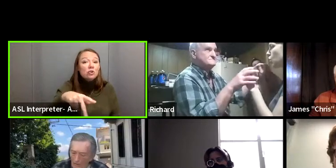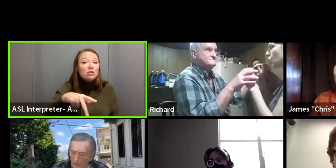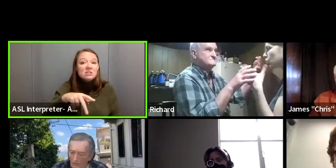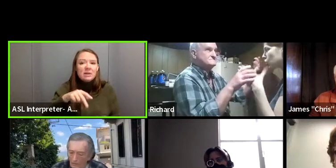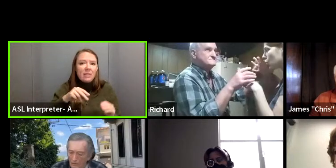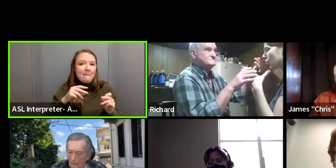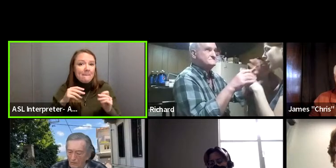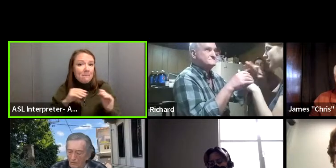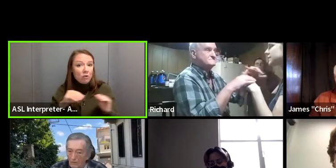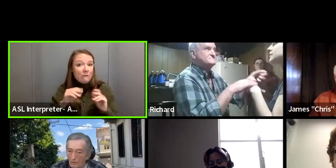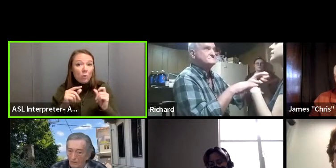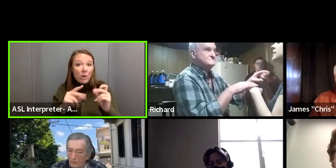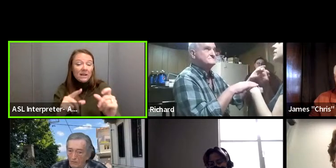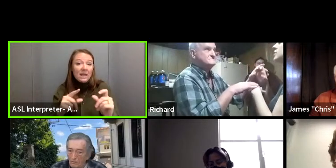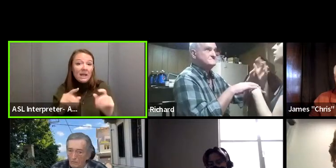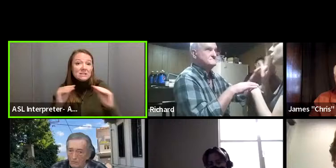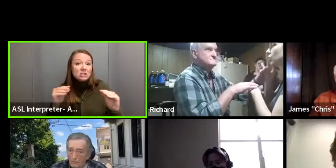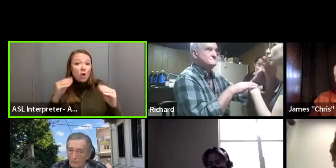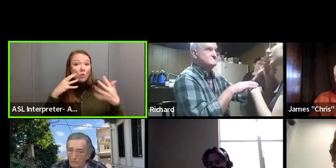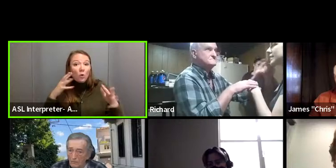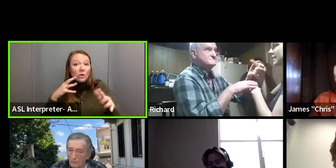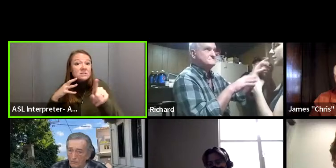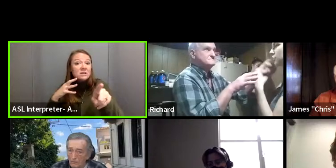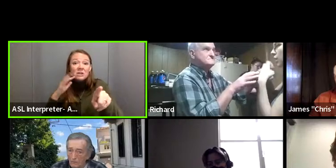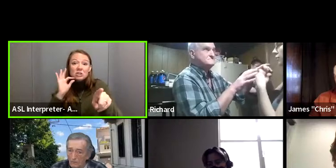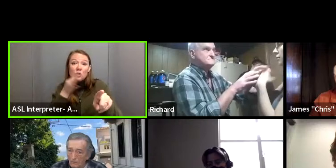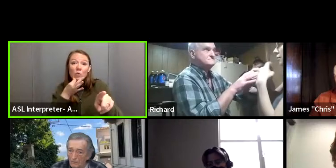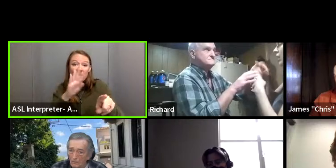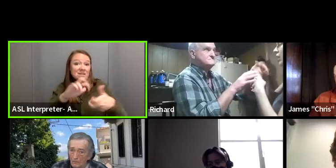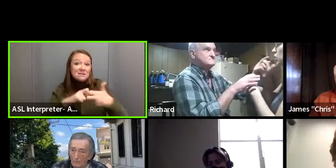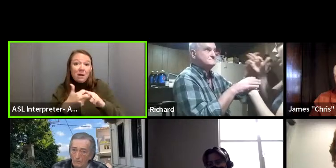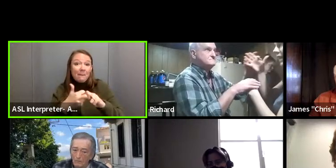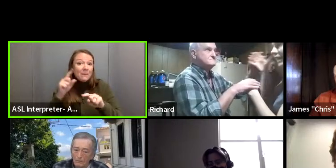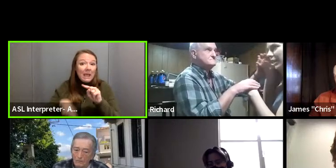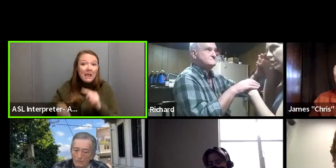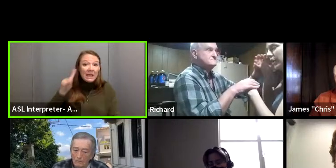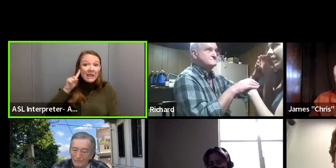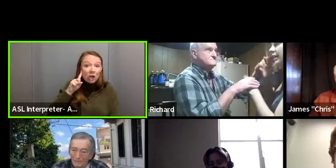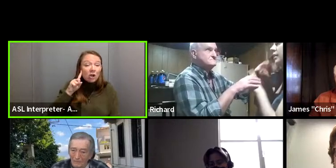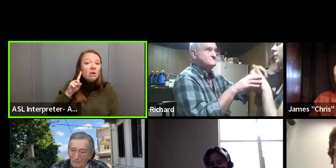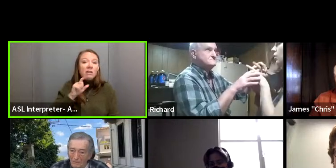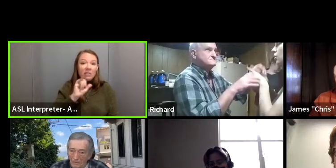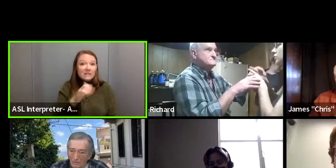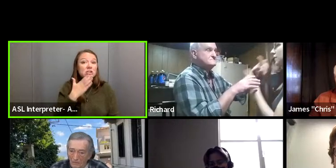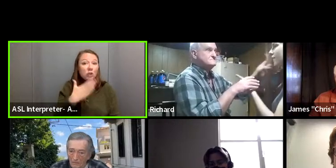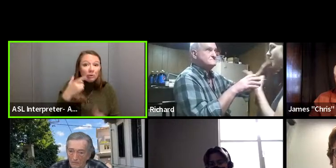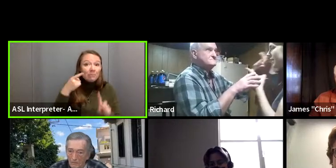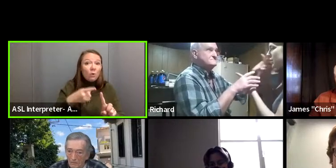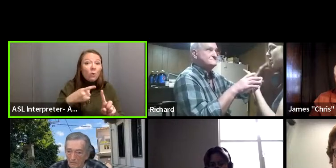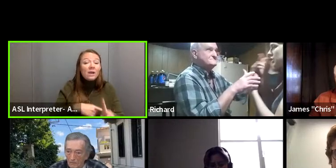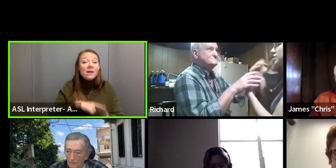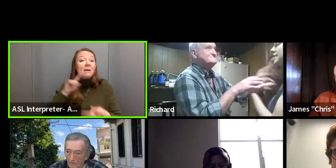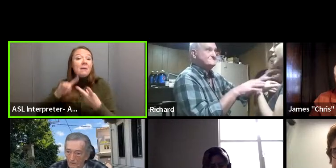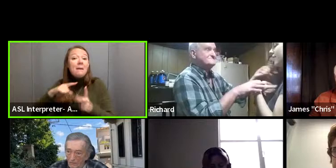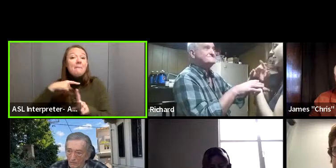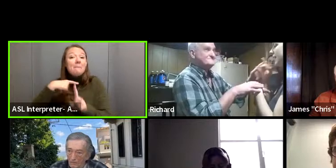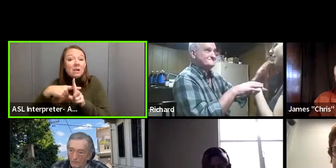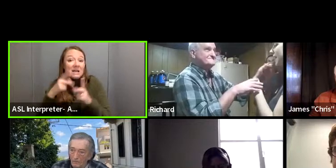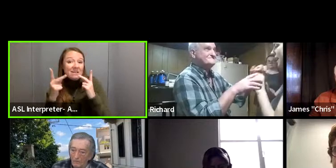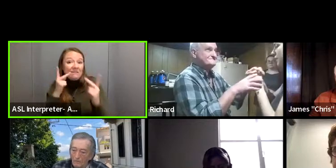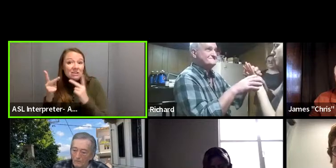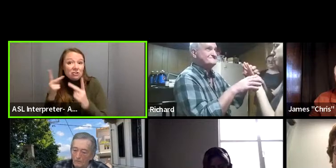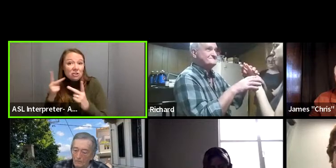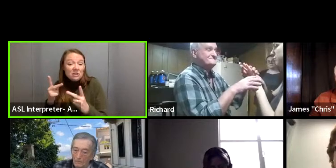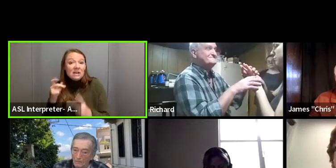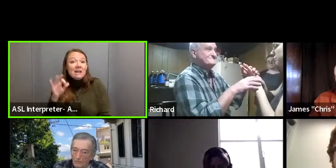So Chris's problem of not hearing is a good one, but vision too. And just having a light on the front of it doesn't